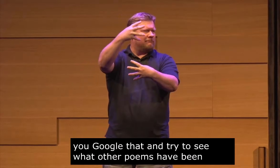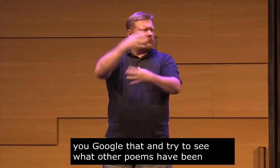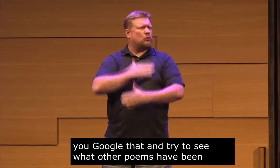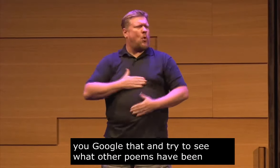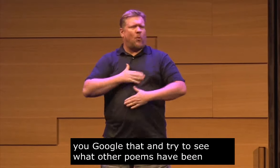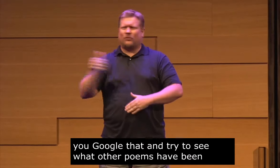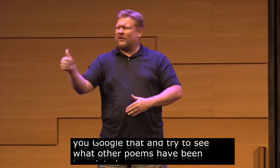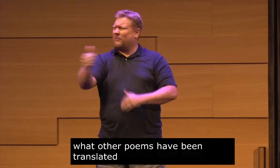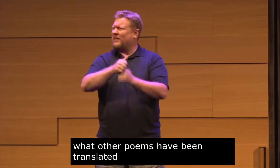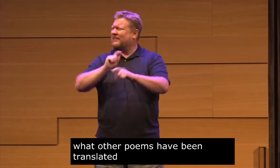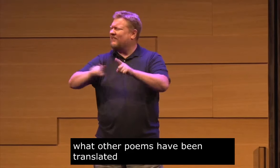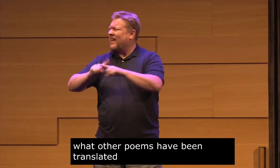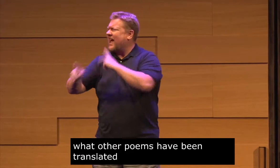from Jabberwocky.